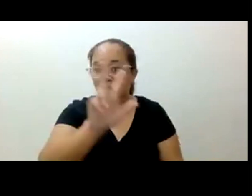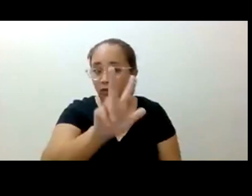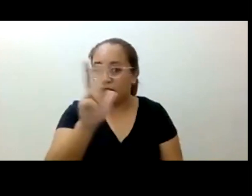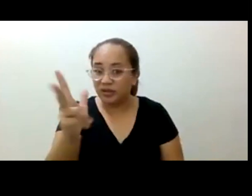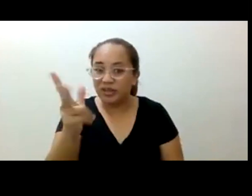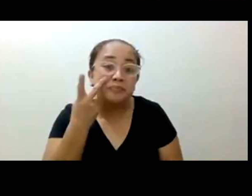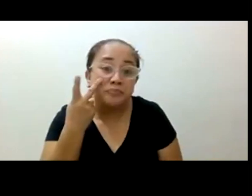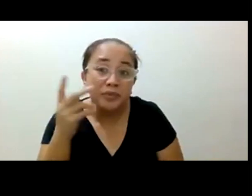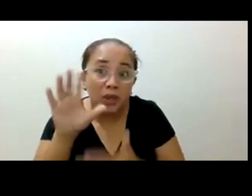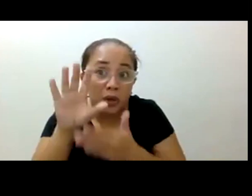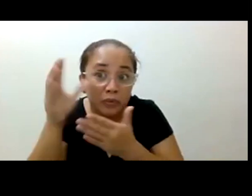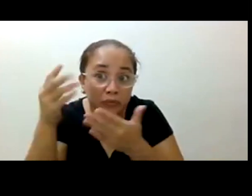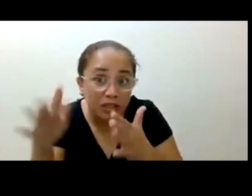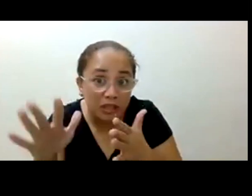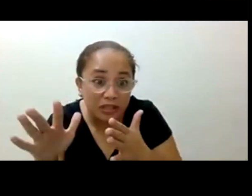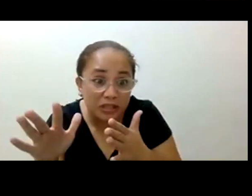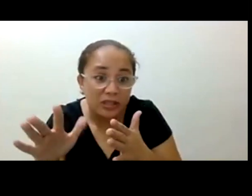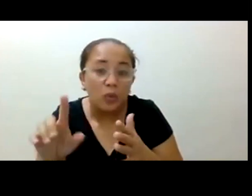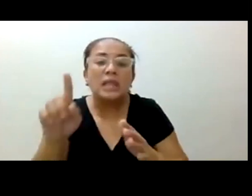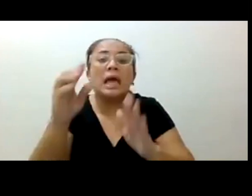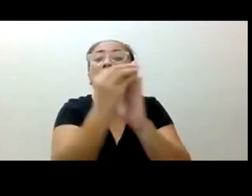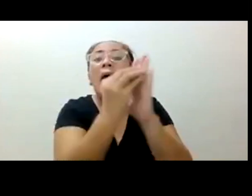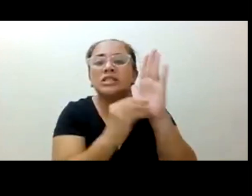finished with just with the hand shape.